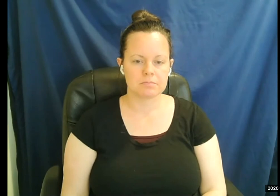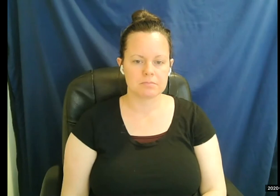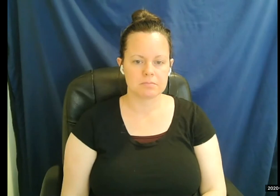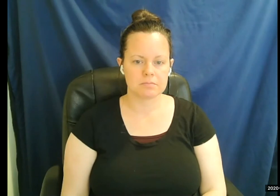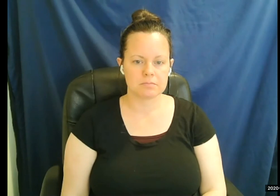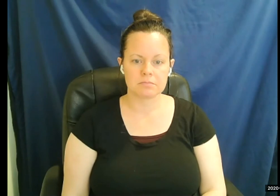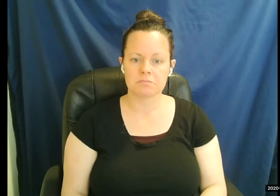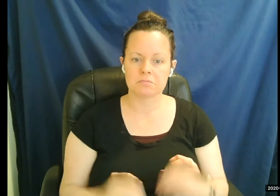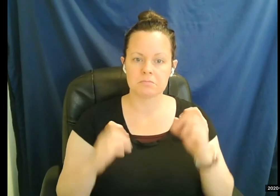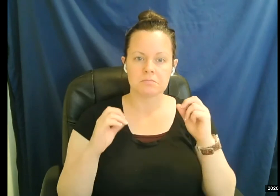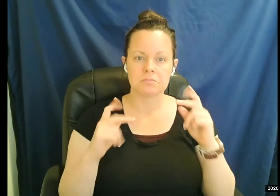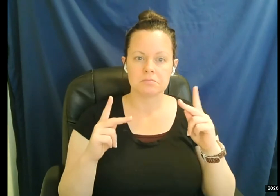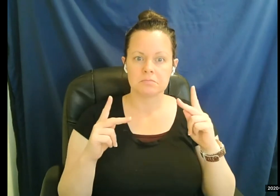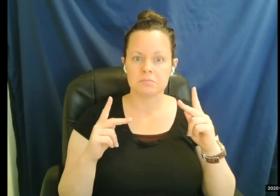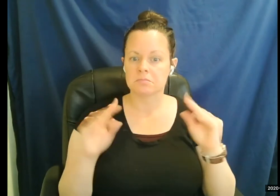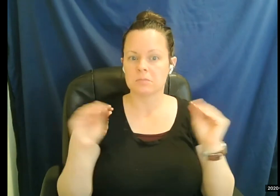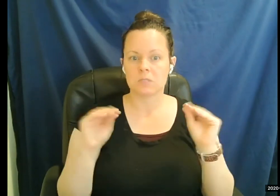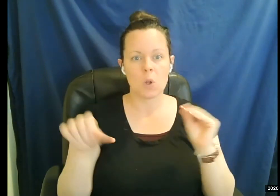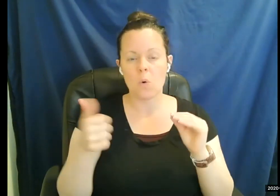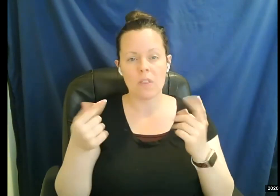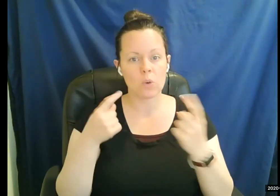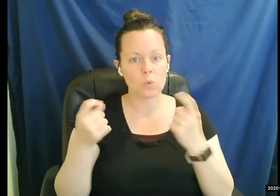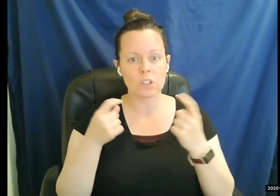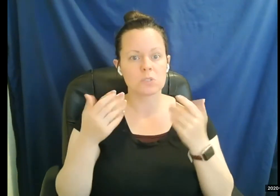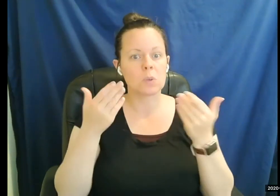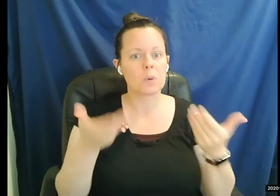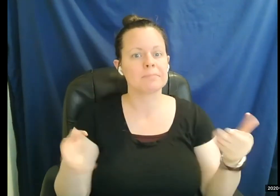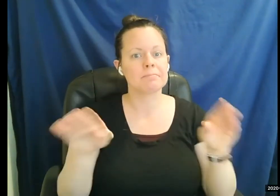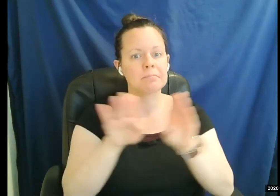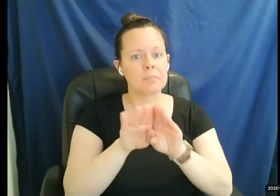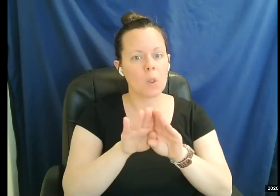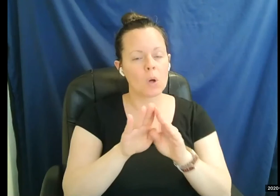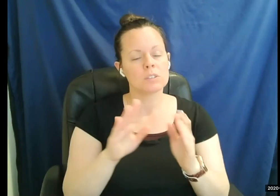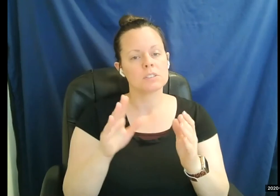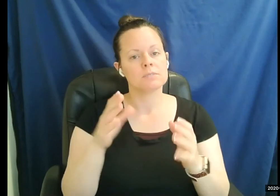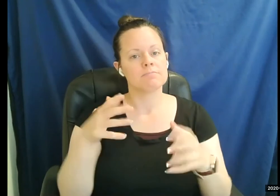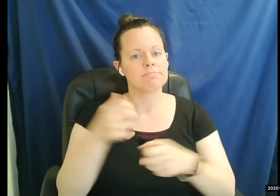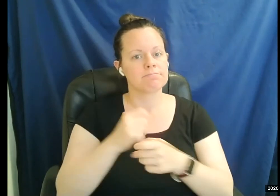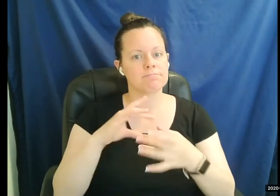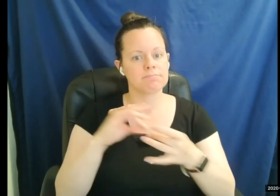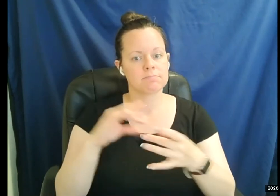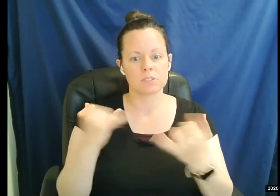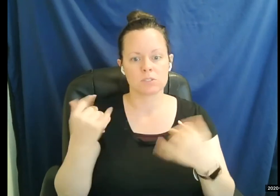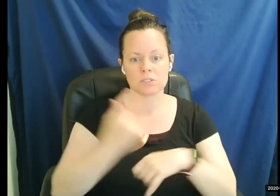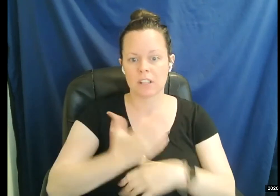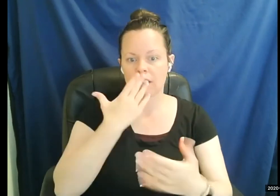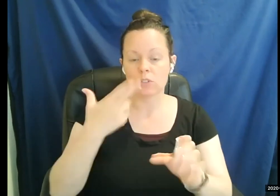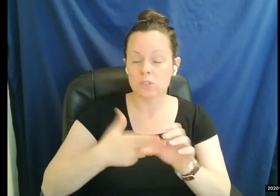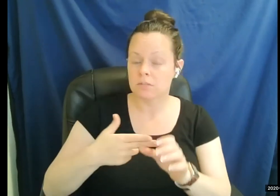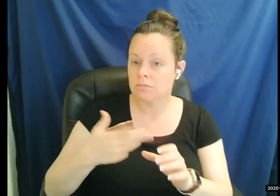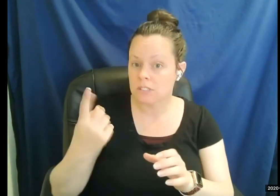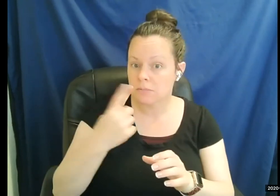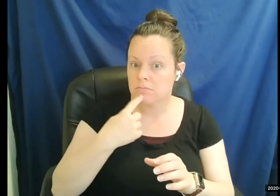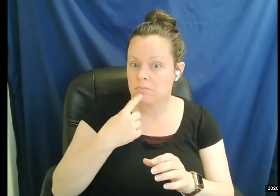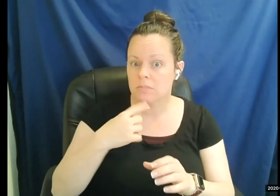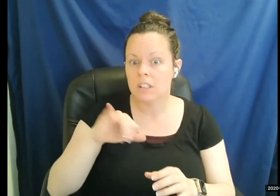Okay. Seeing no additional questions, we'll go ahead and conclude today's briefing. Thank you all for joining us. Thank you again. Oh, go ahead.